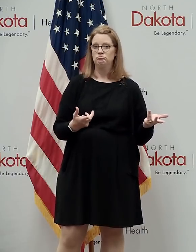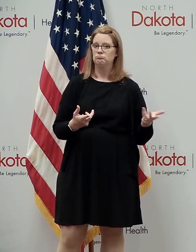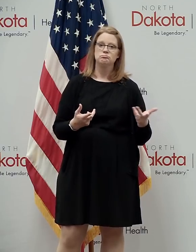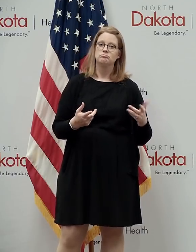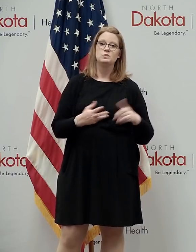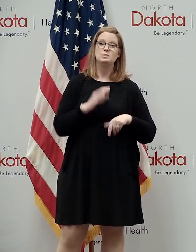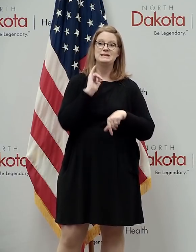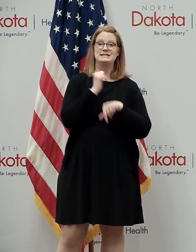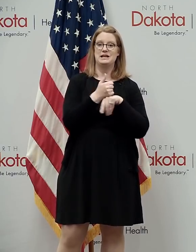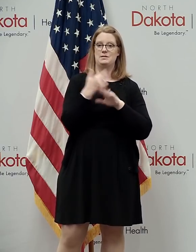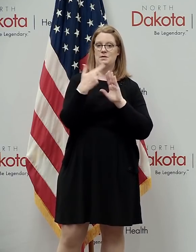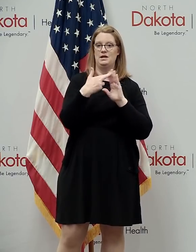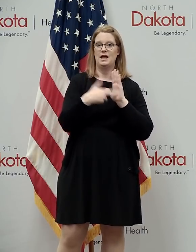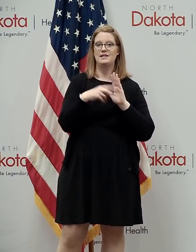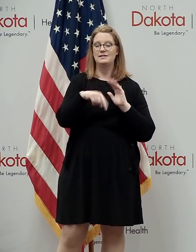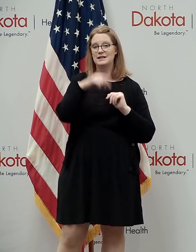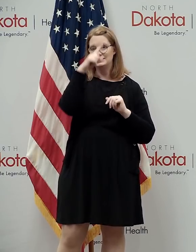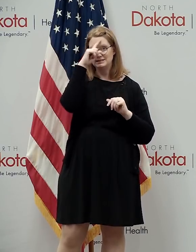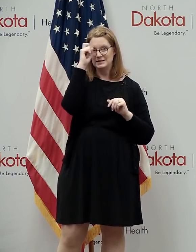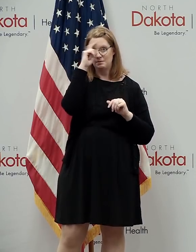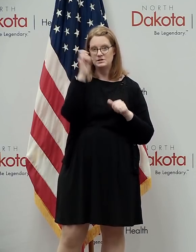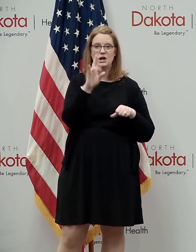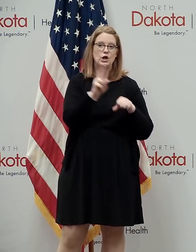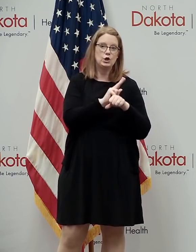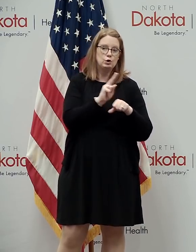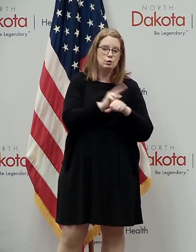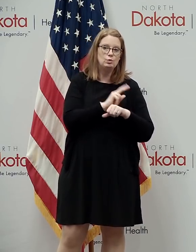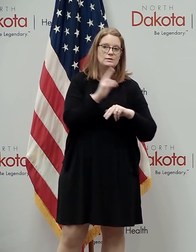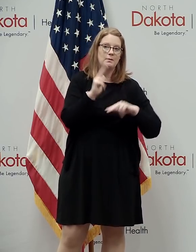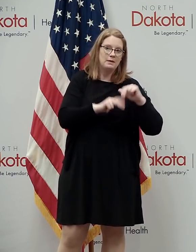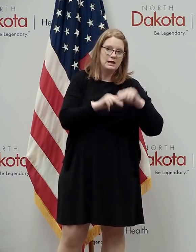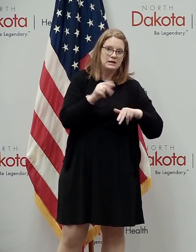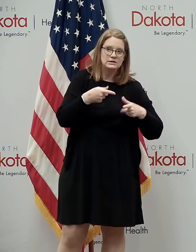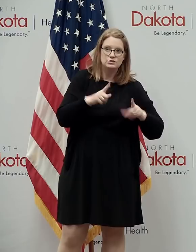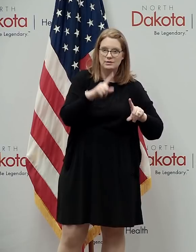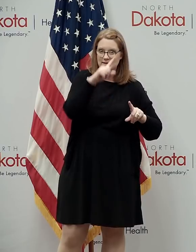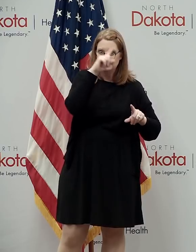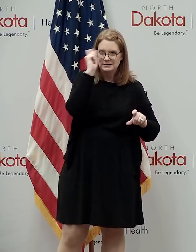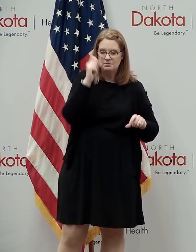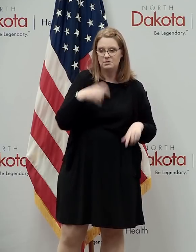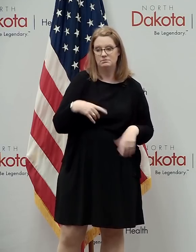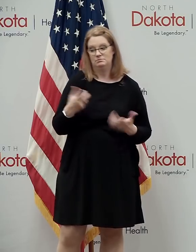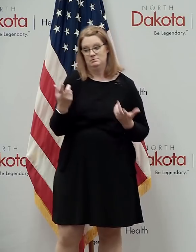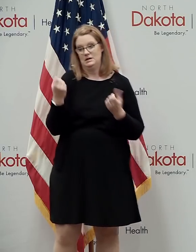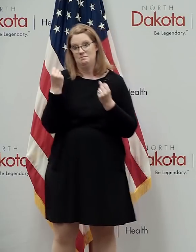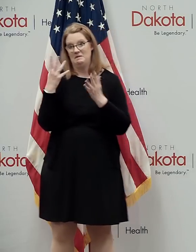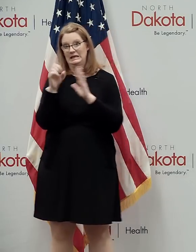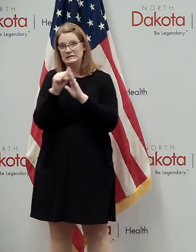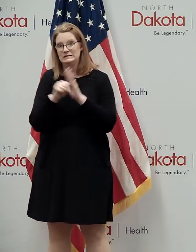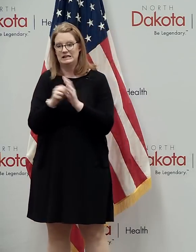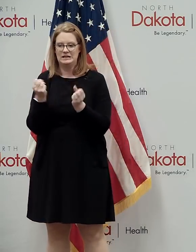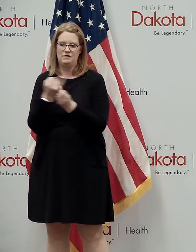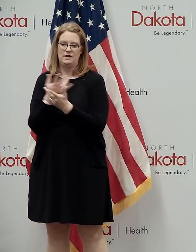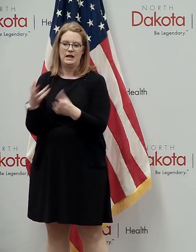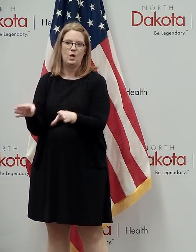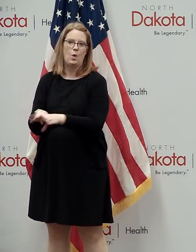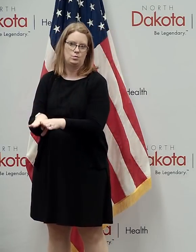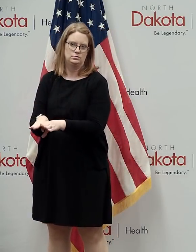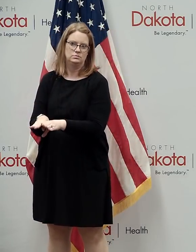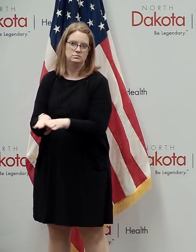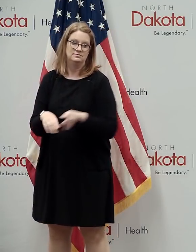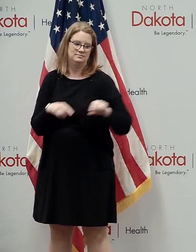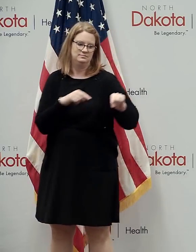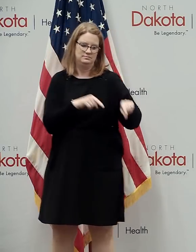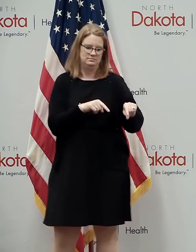out guidelines earlier this summer about how to use facilities during the summer. Many states kept their facilities closed all summer. So